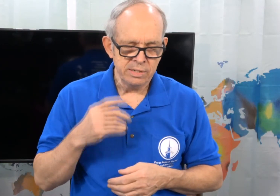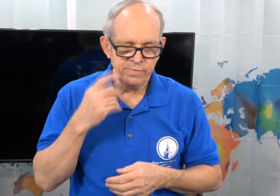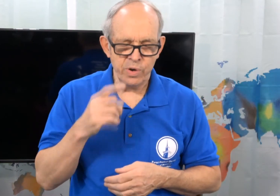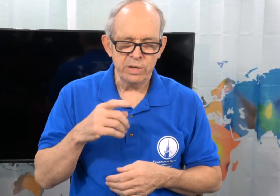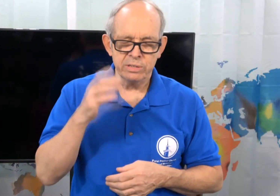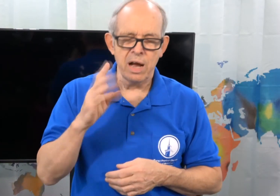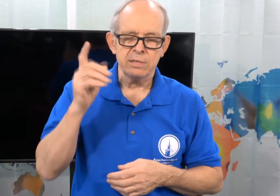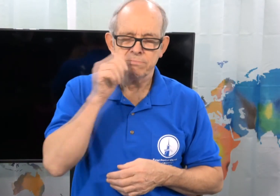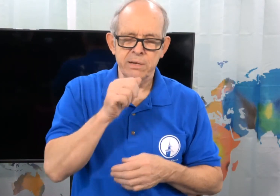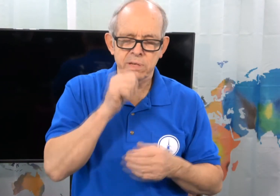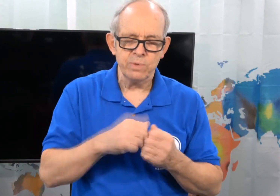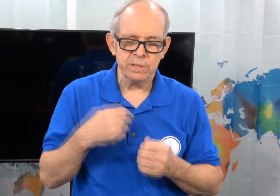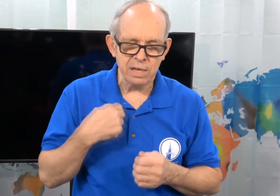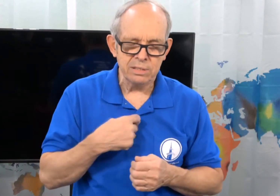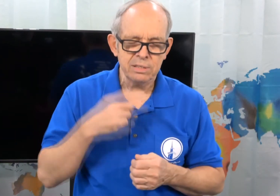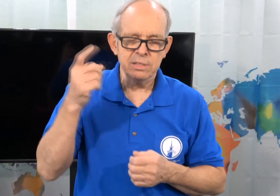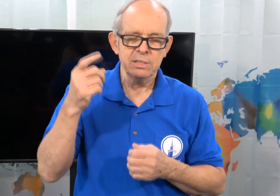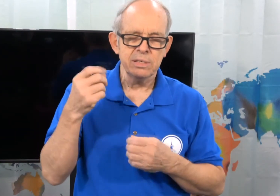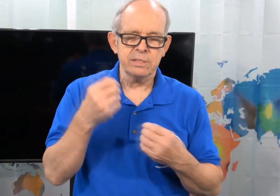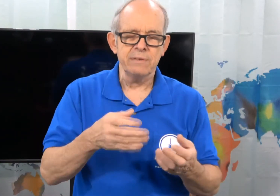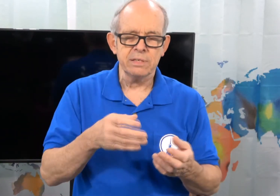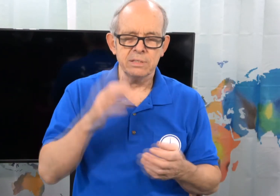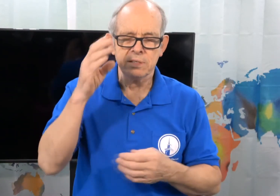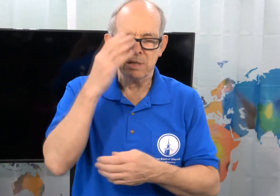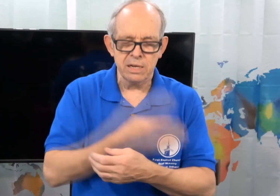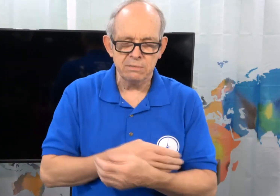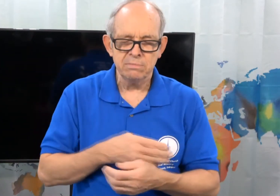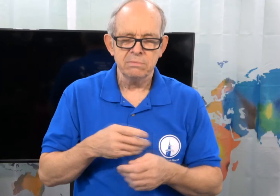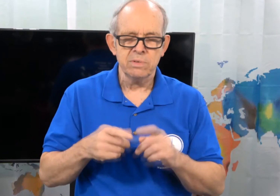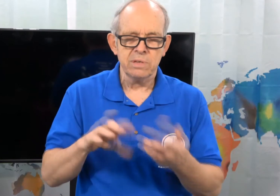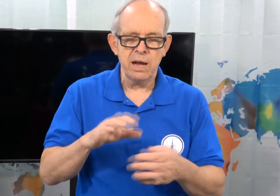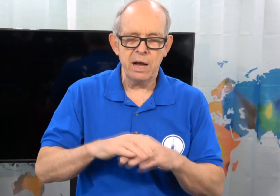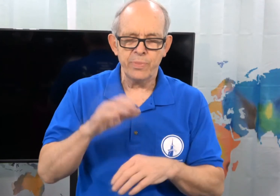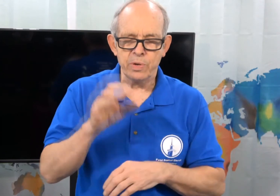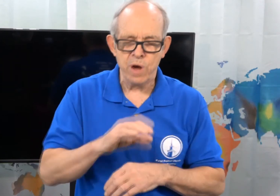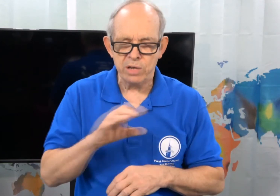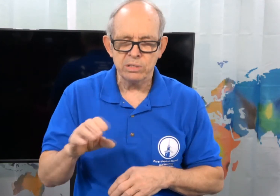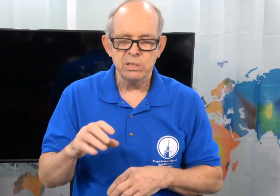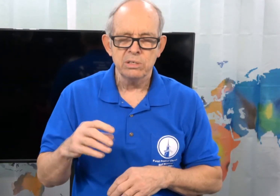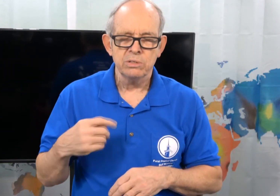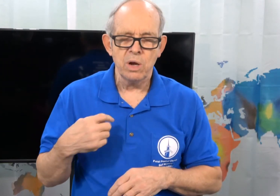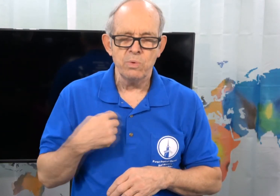For God patient with us, he gave his Son to die at the cross, so we